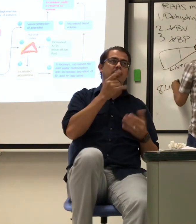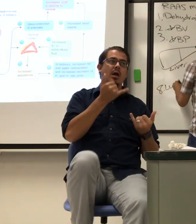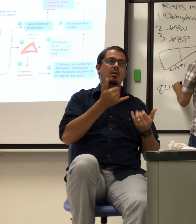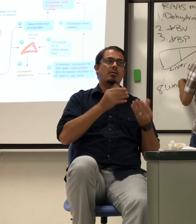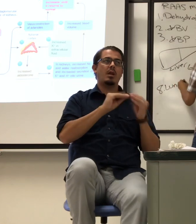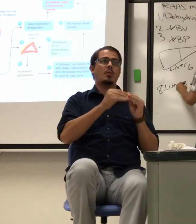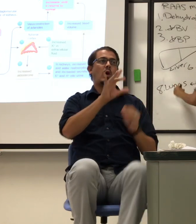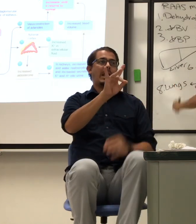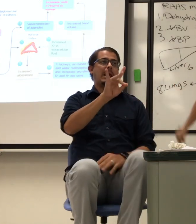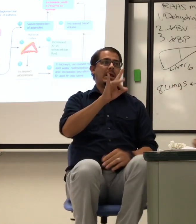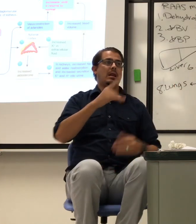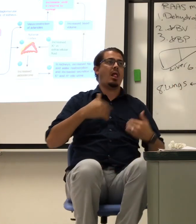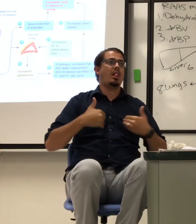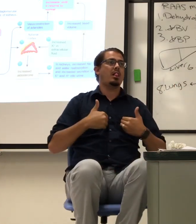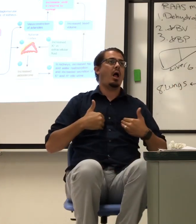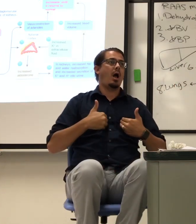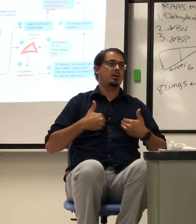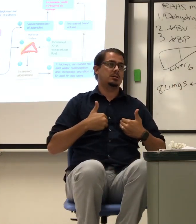Lungs.